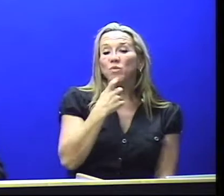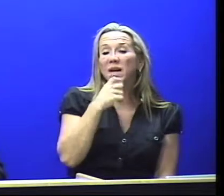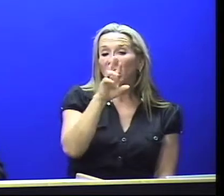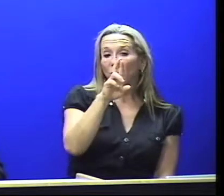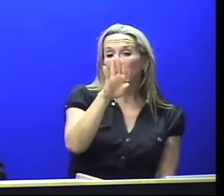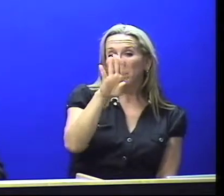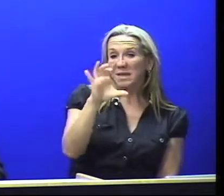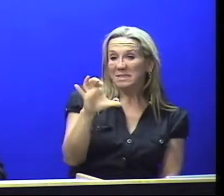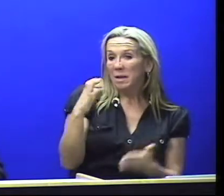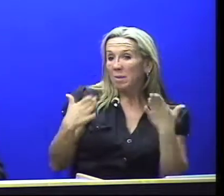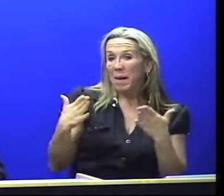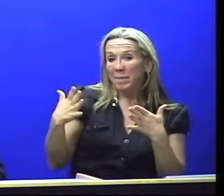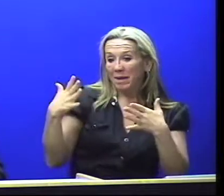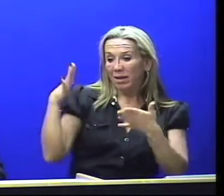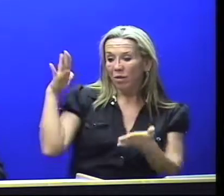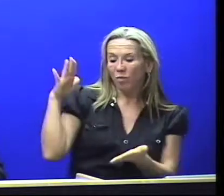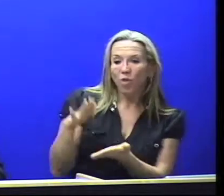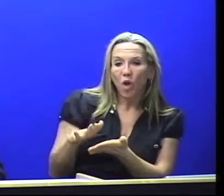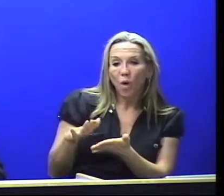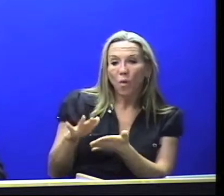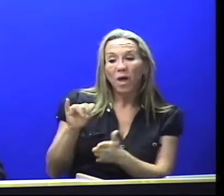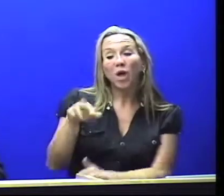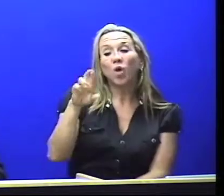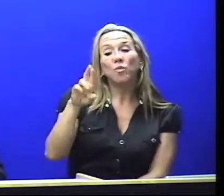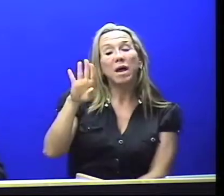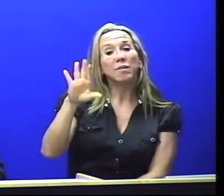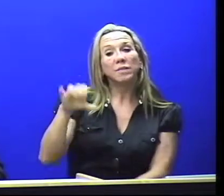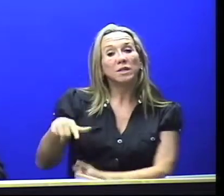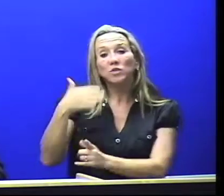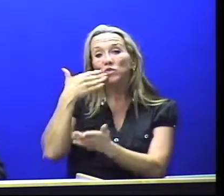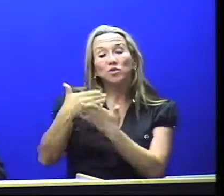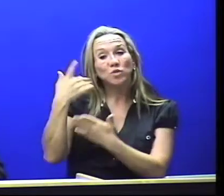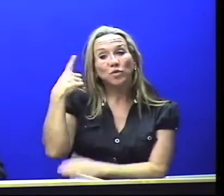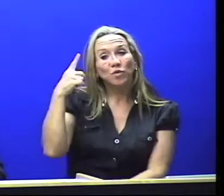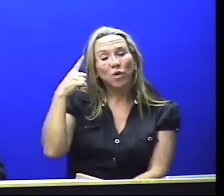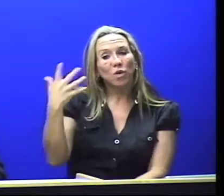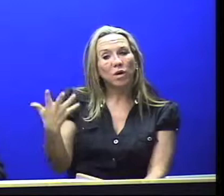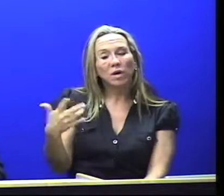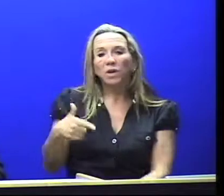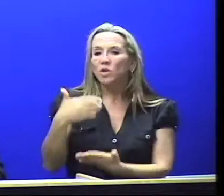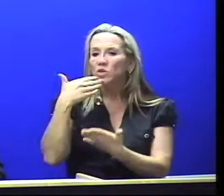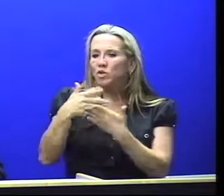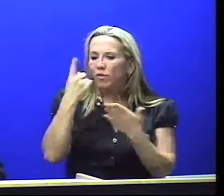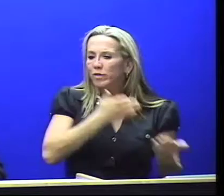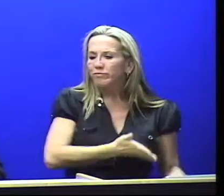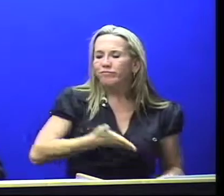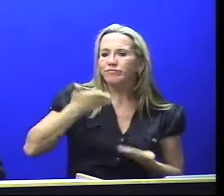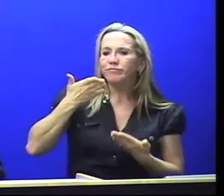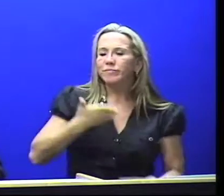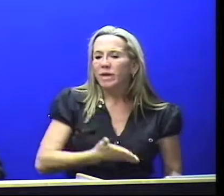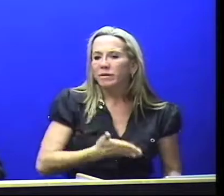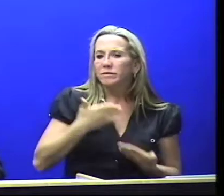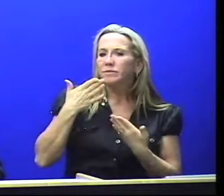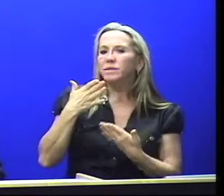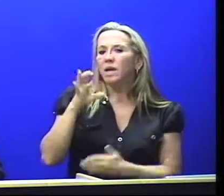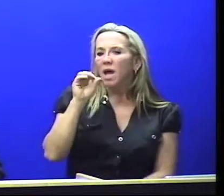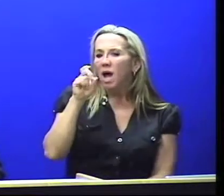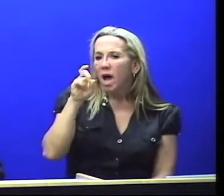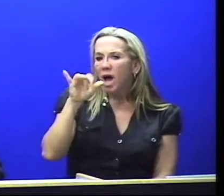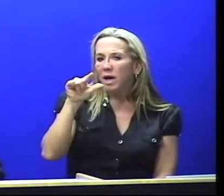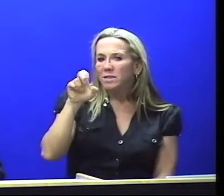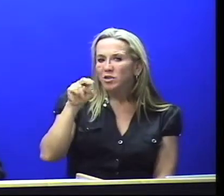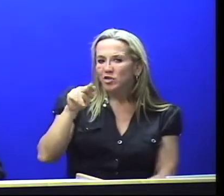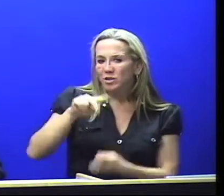blood cells are the ones that carry oxygen to all the cells in your